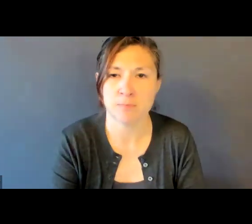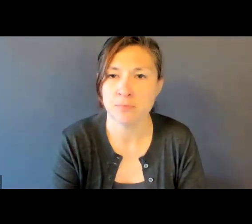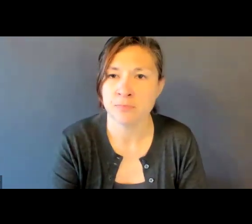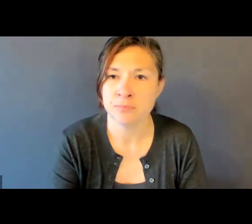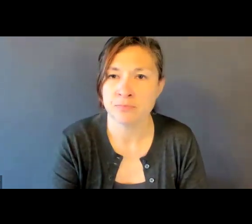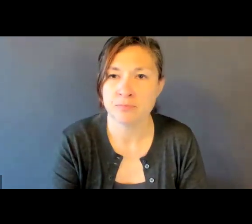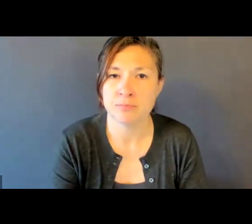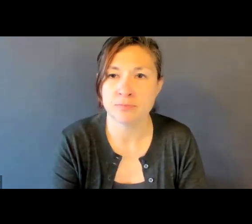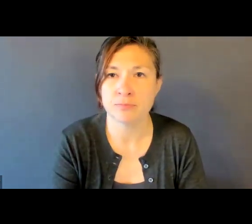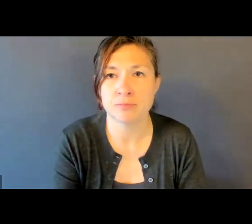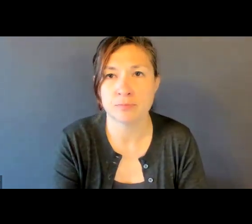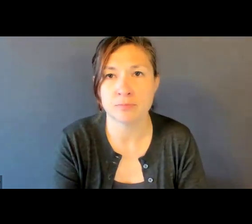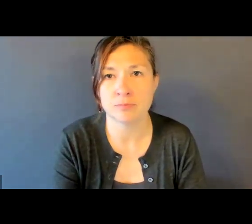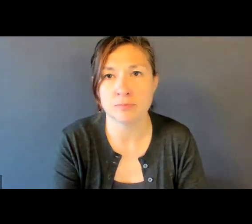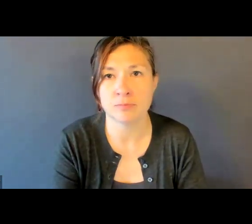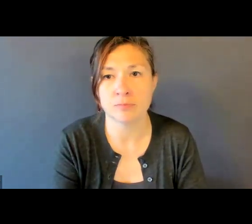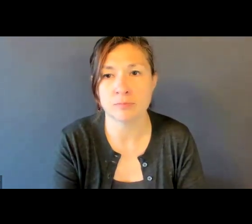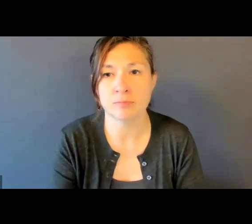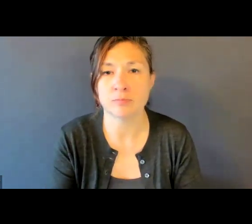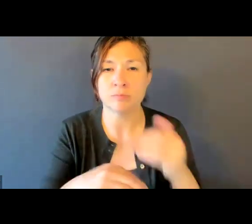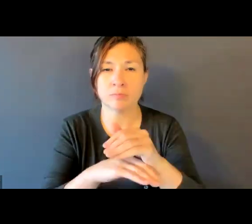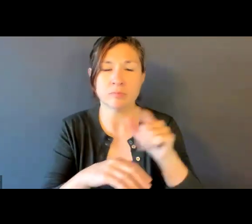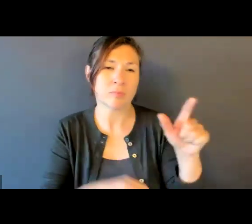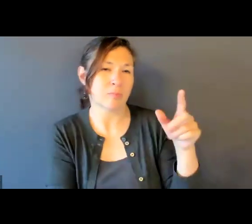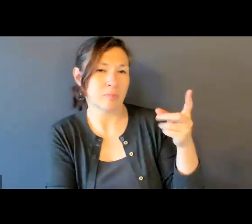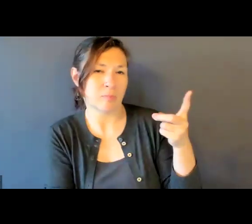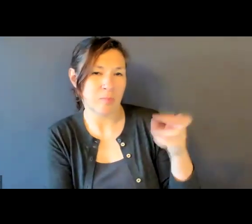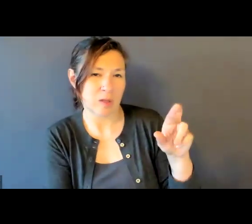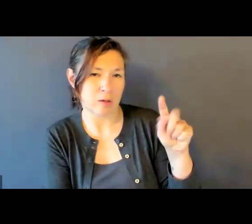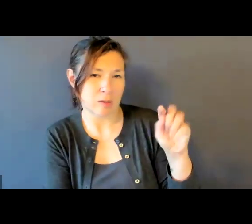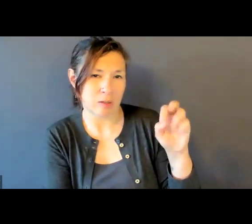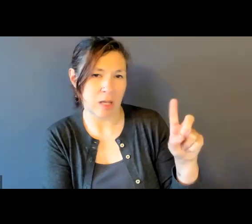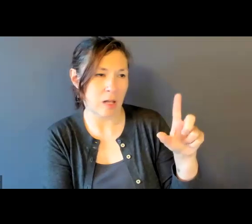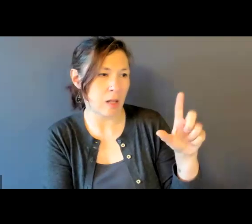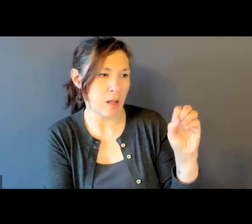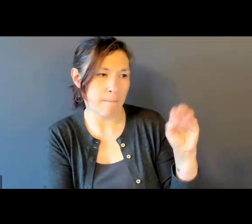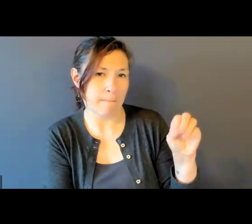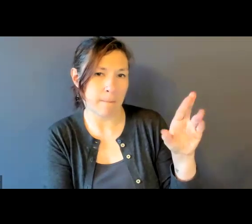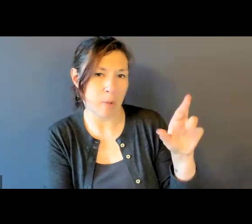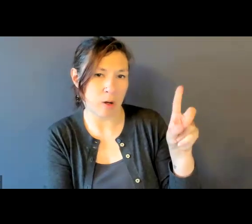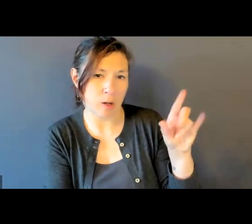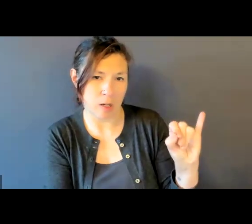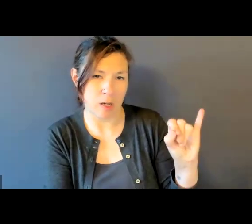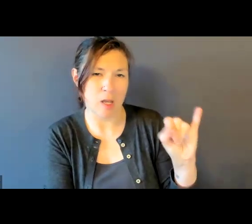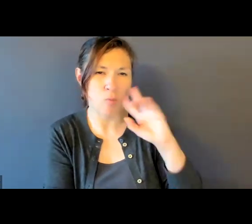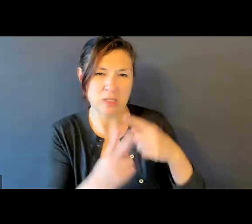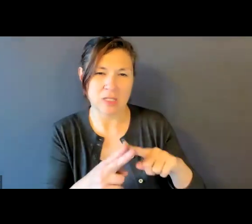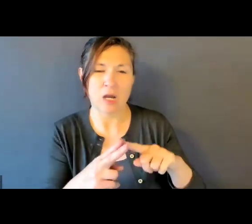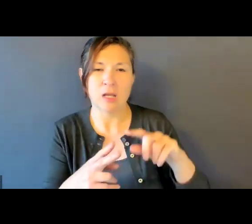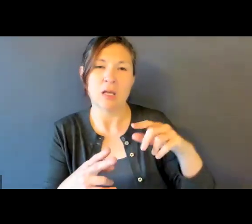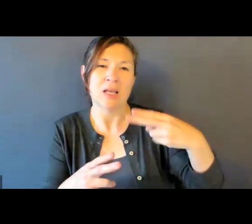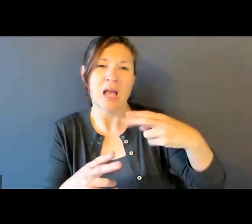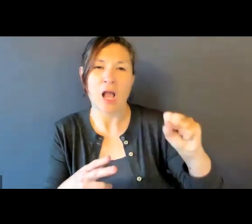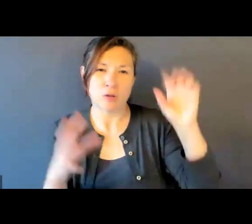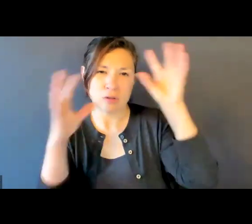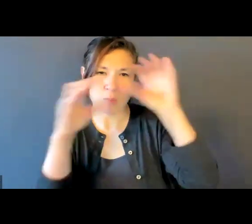you're going to get a flavor. Dr. Ted Lombardi is going to start it off. He's our secondary superintendent for college, career,